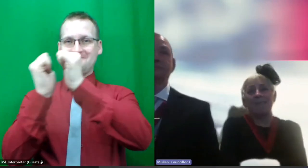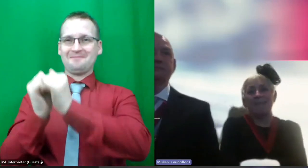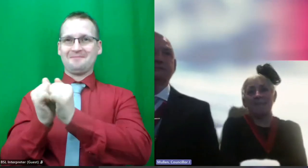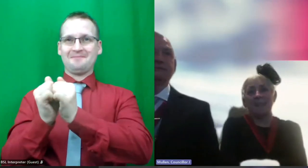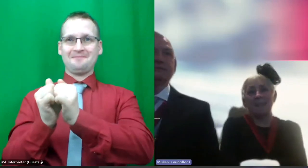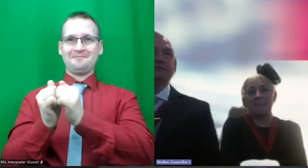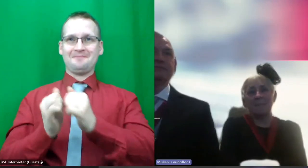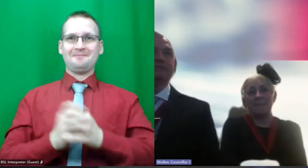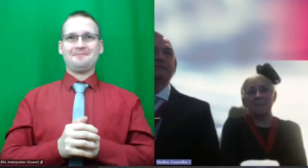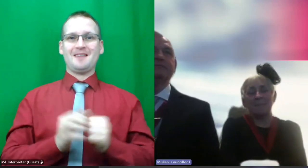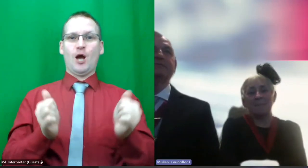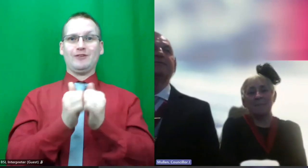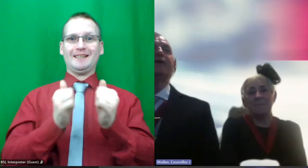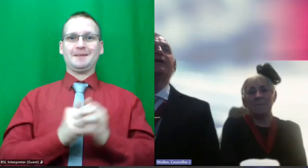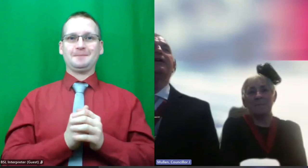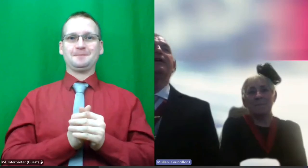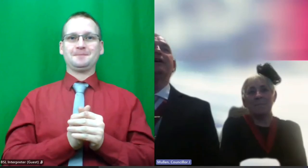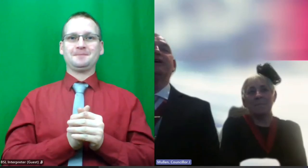Agreed.